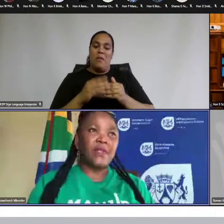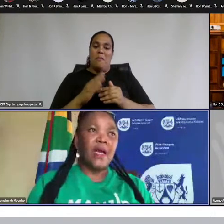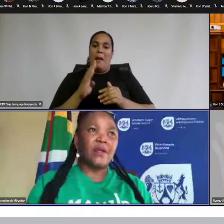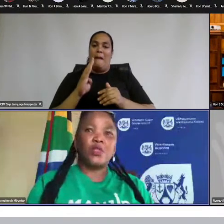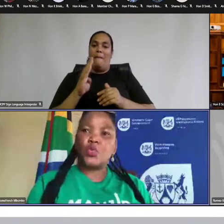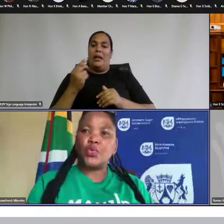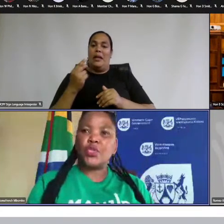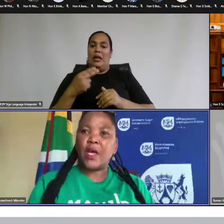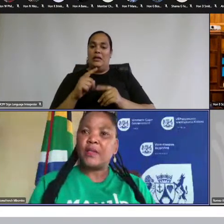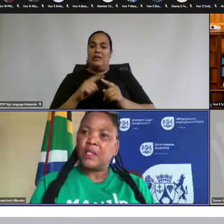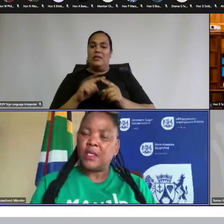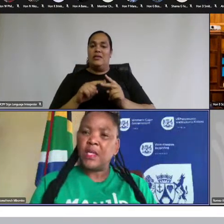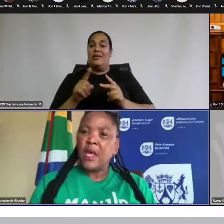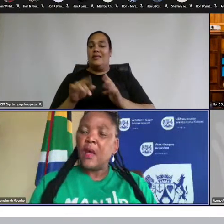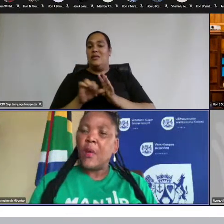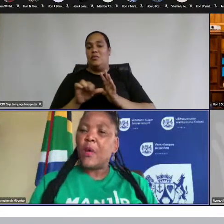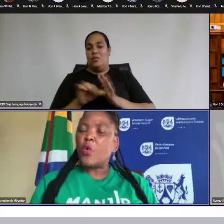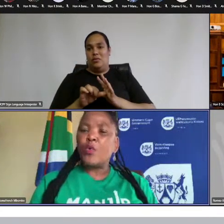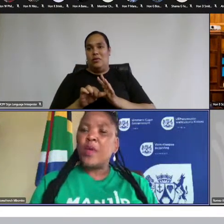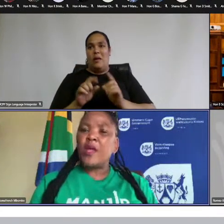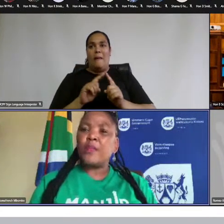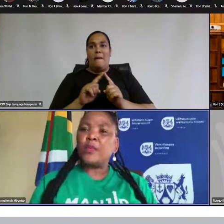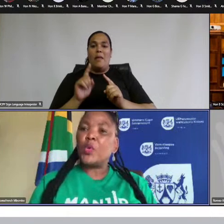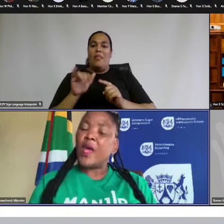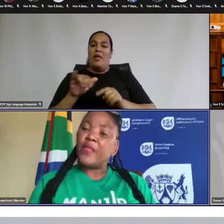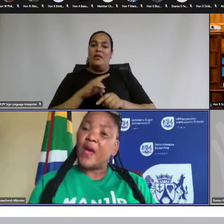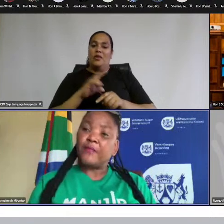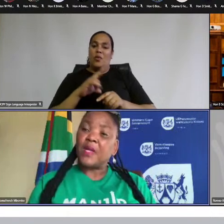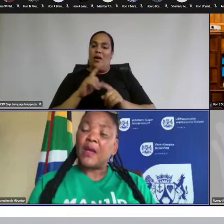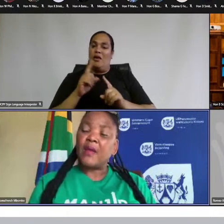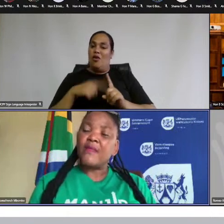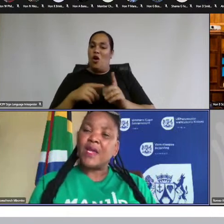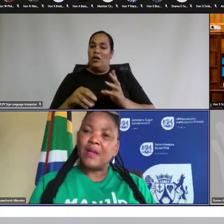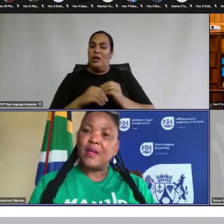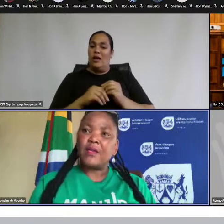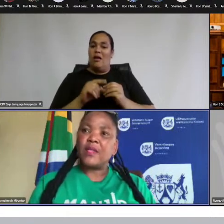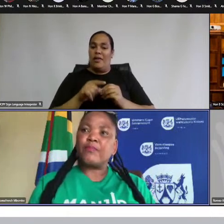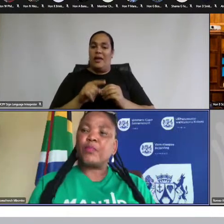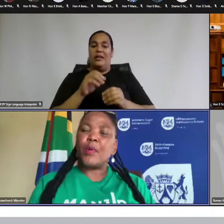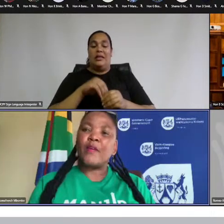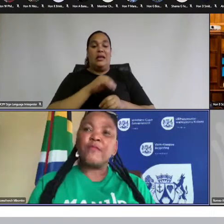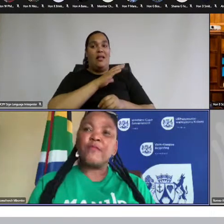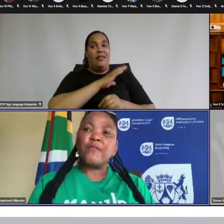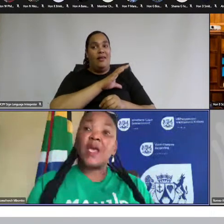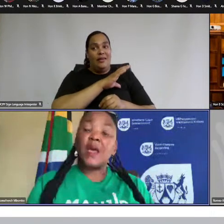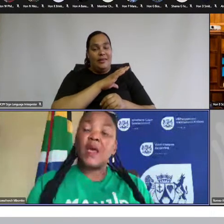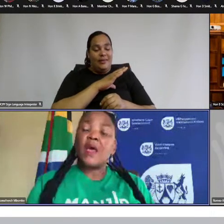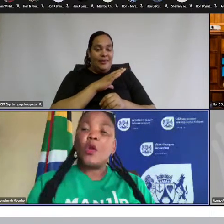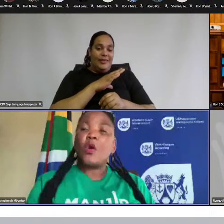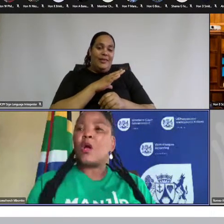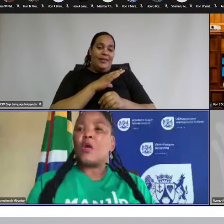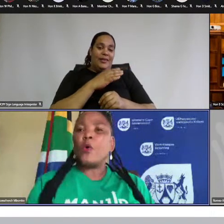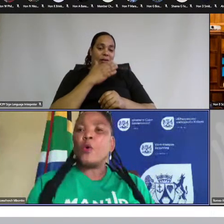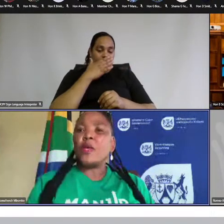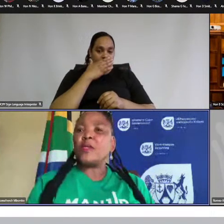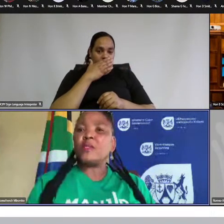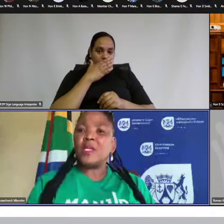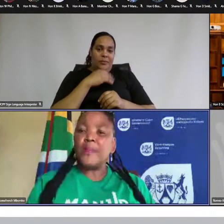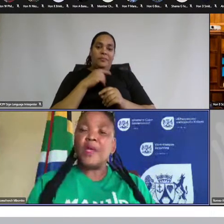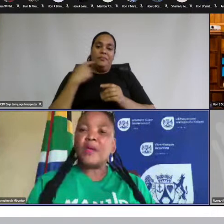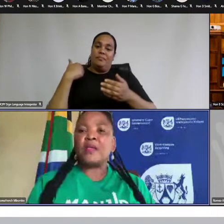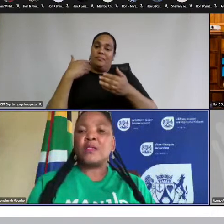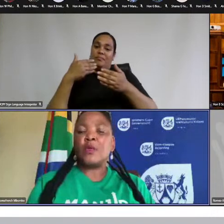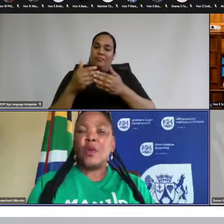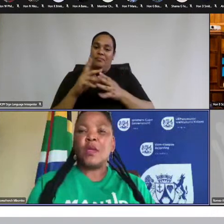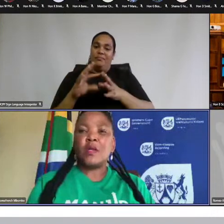The AFDAC is crucial indeed, where we could be able to add the AFDAC in the clinics that probably have been there long ago, in